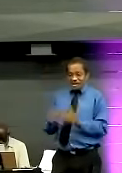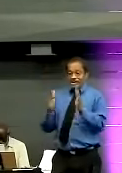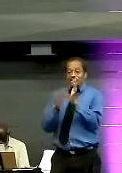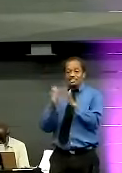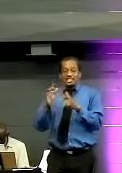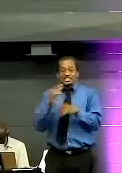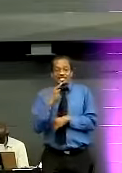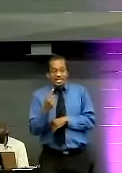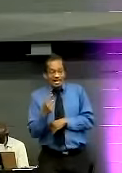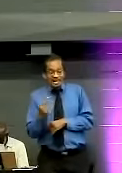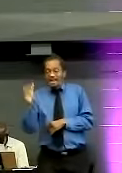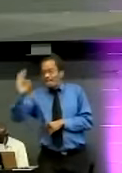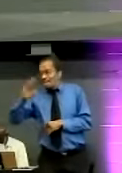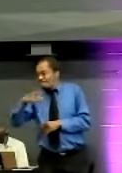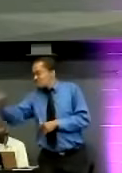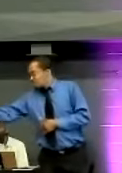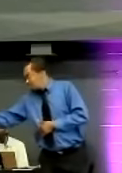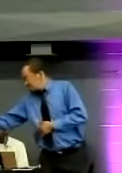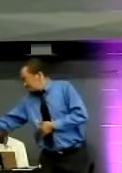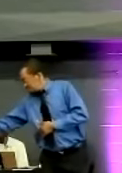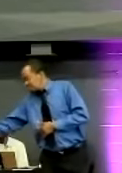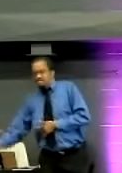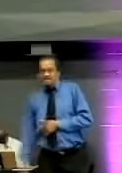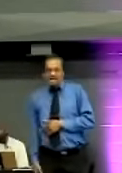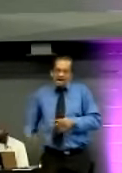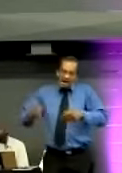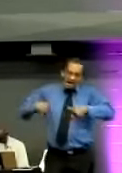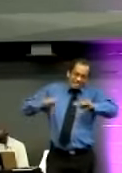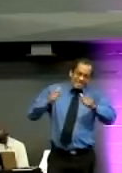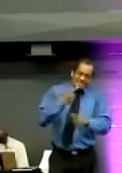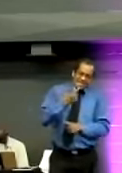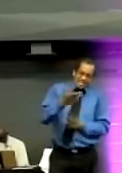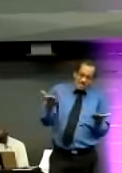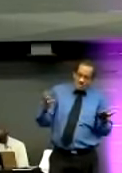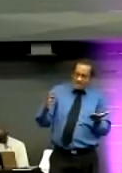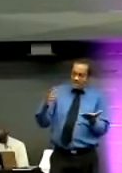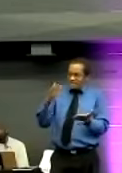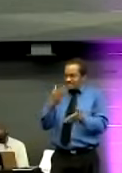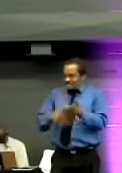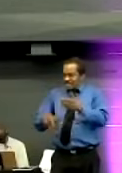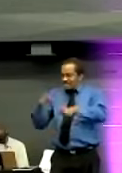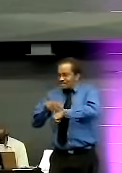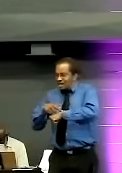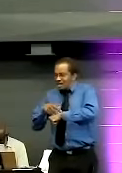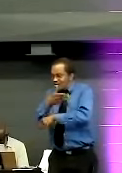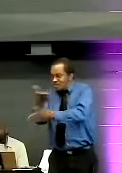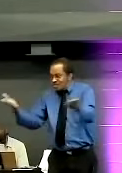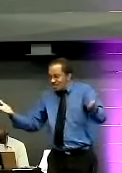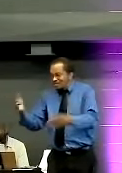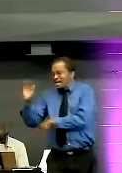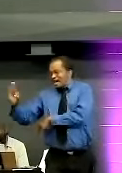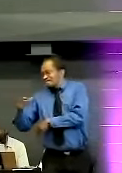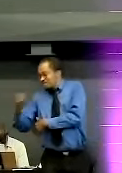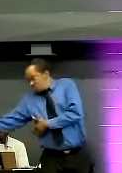Jesus said, F them. And I'm just trying to tell you, sometimes you got to just say F